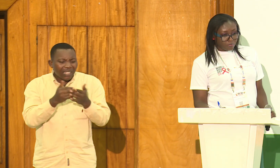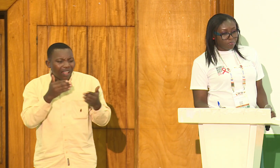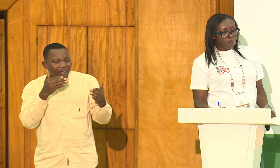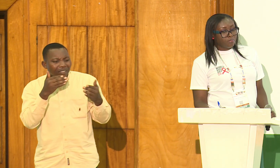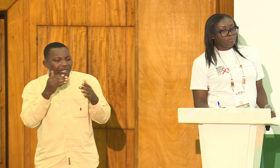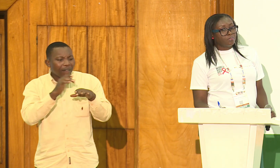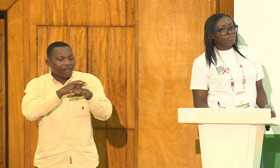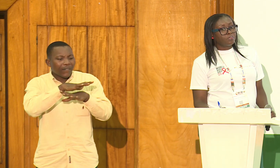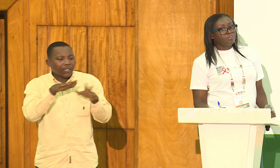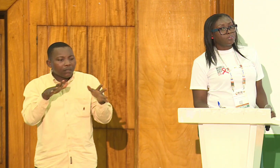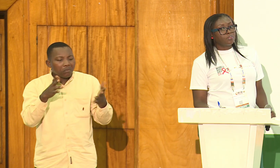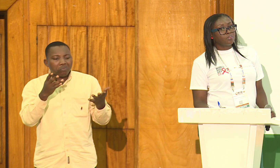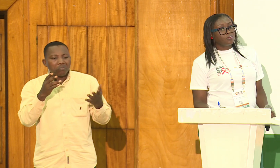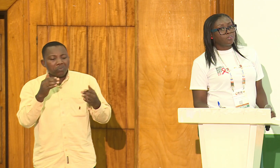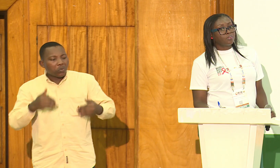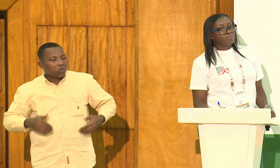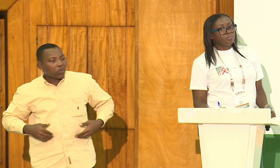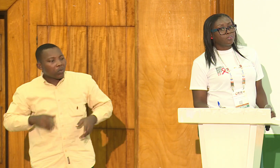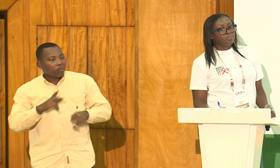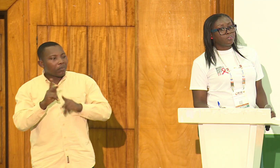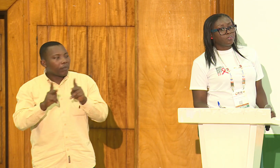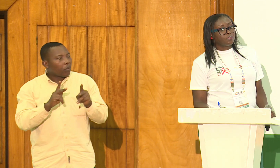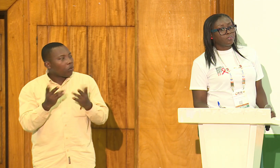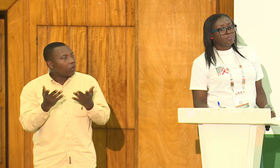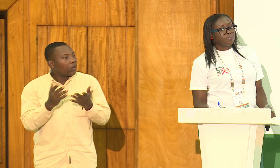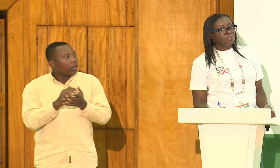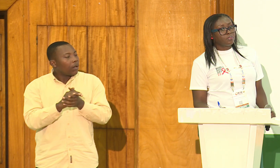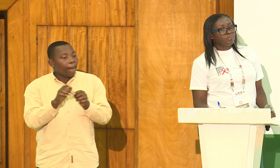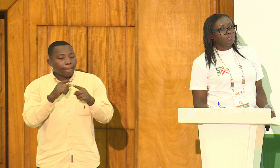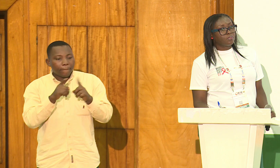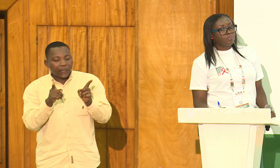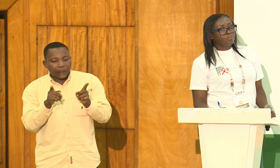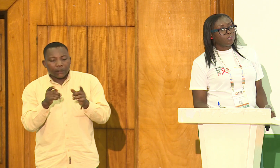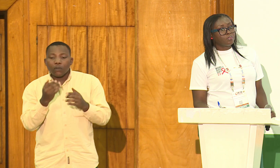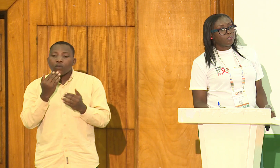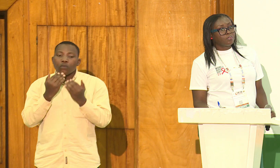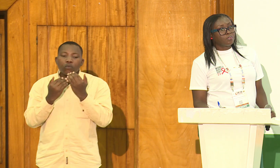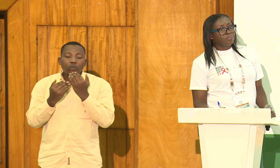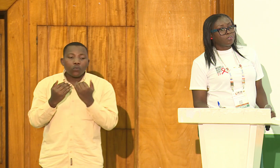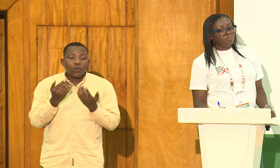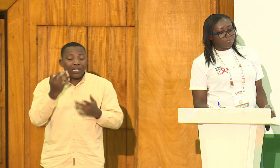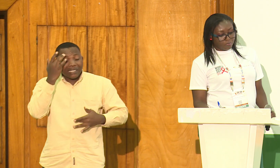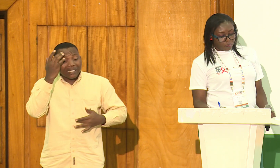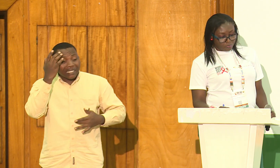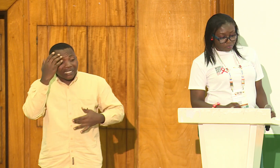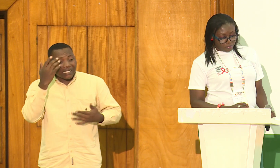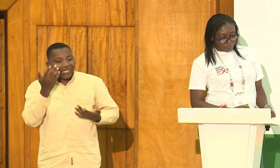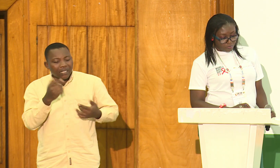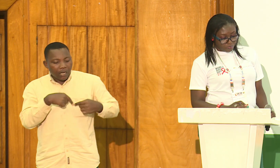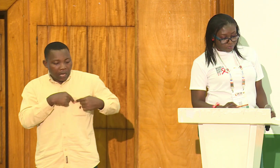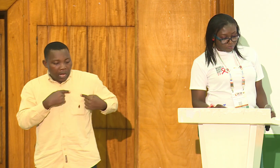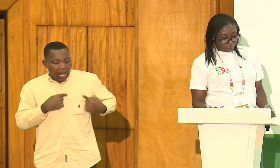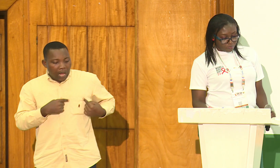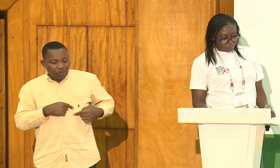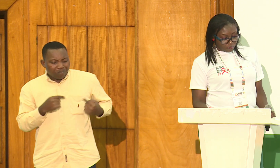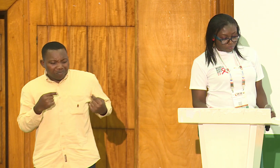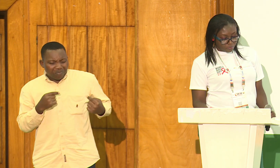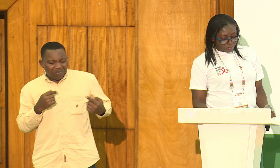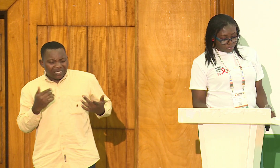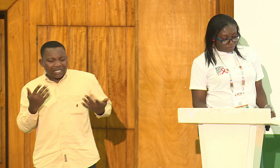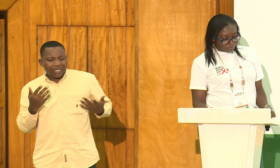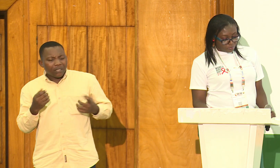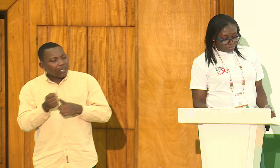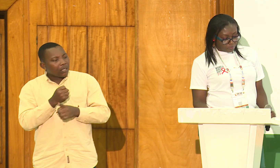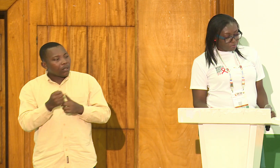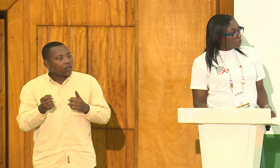vertical transmission, and so forth. However, diabetes, stroke, hypertension is how people die. So